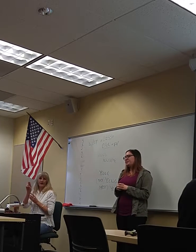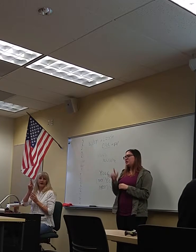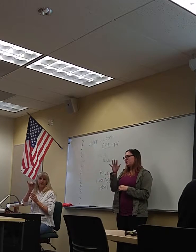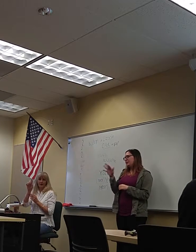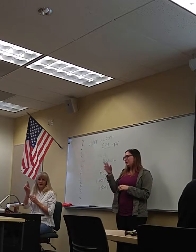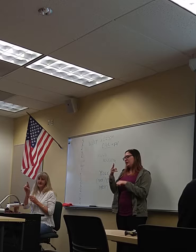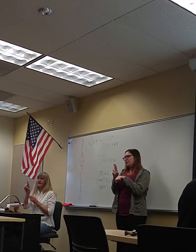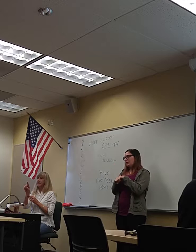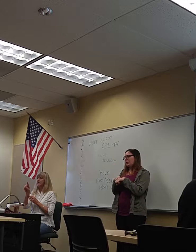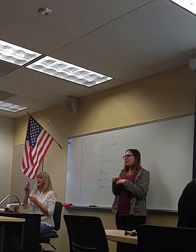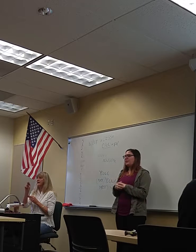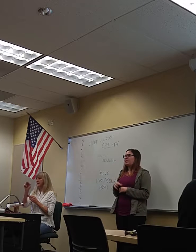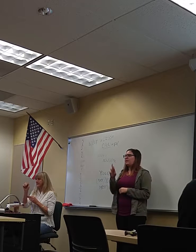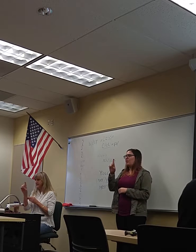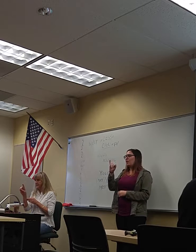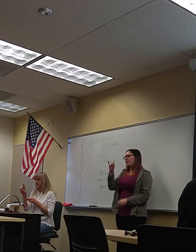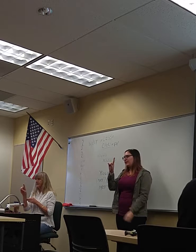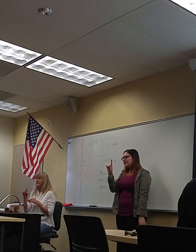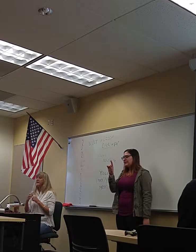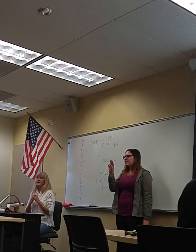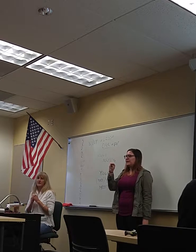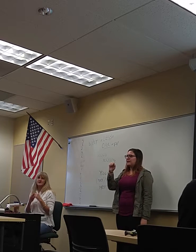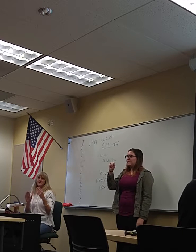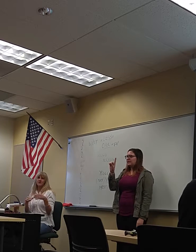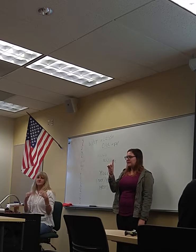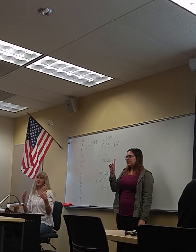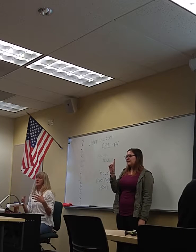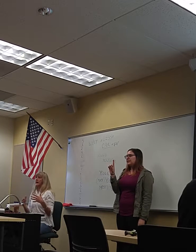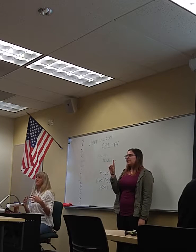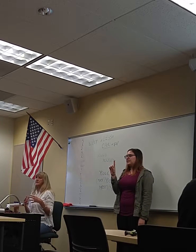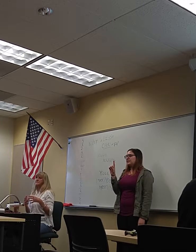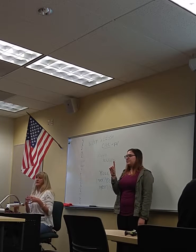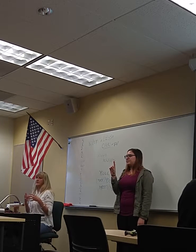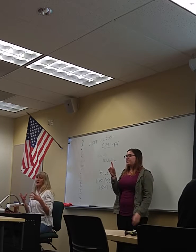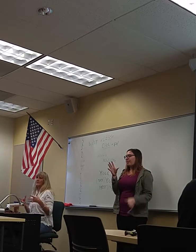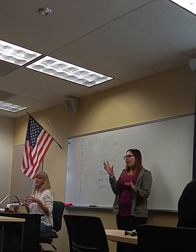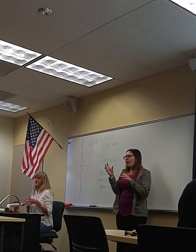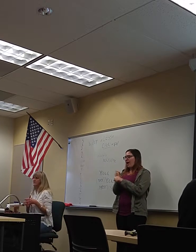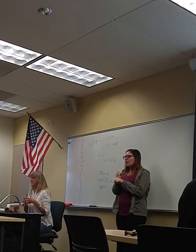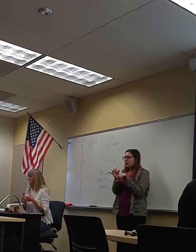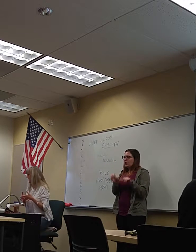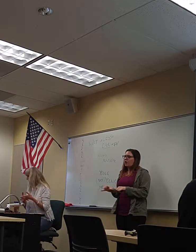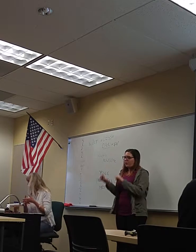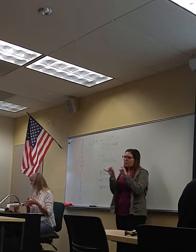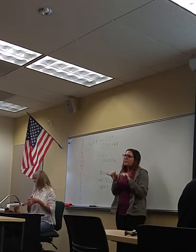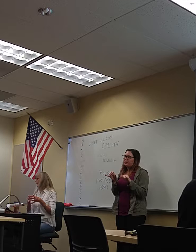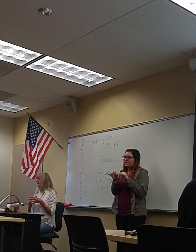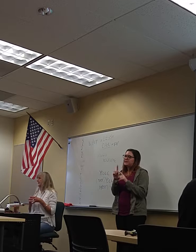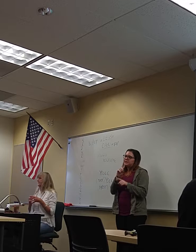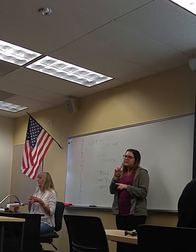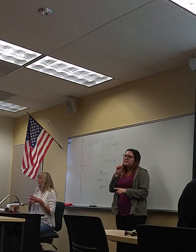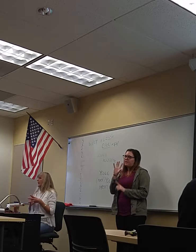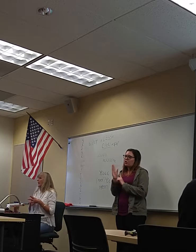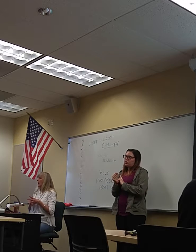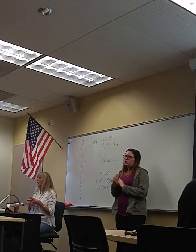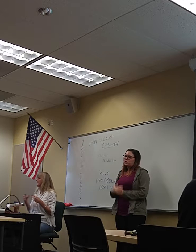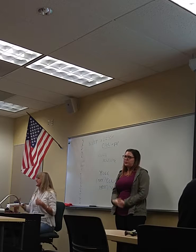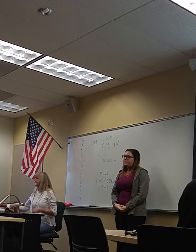like RID, NAD. Okay, so those are acronyms that are common to the Dutch culture. All right.